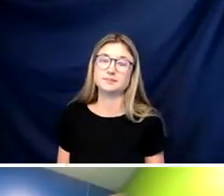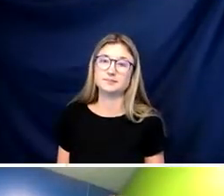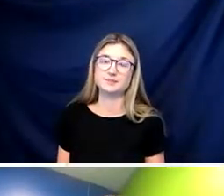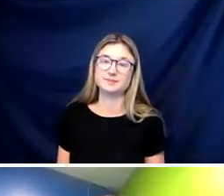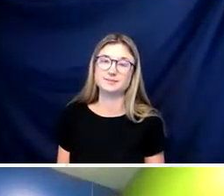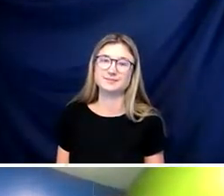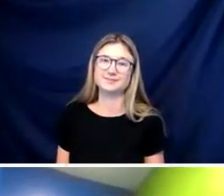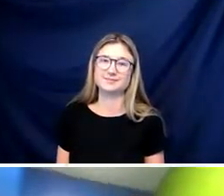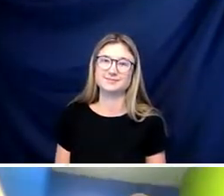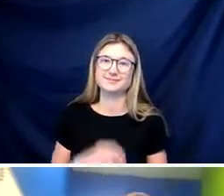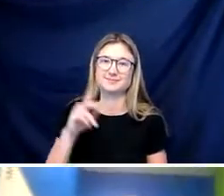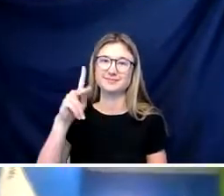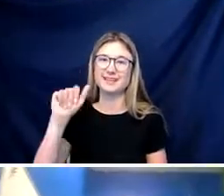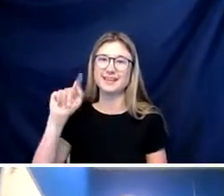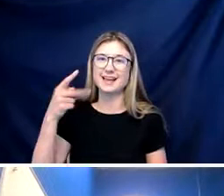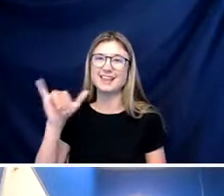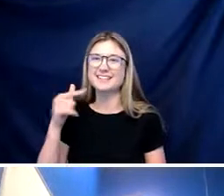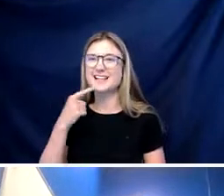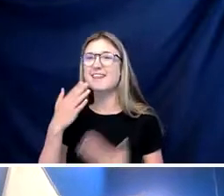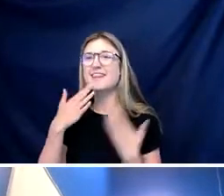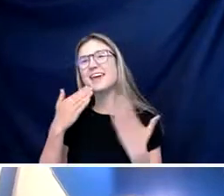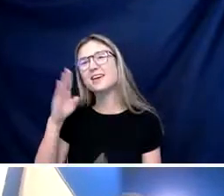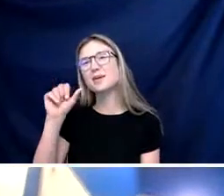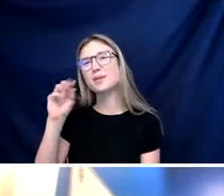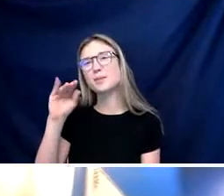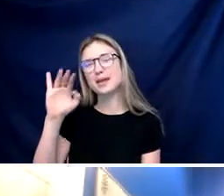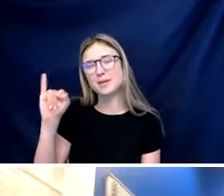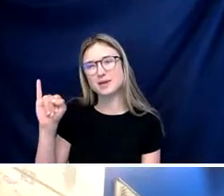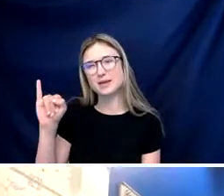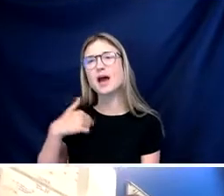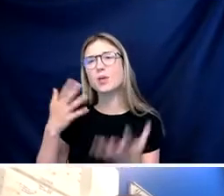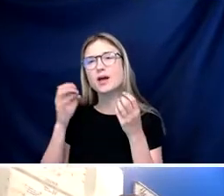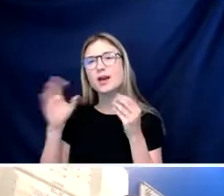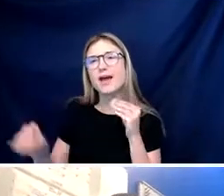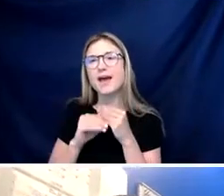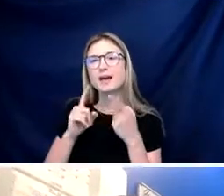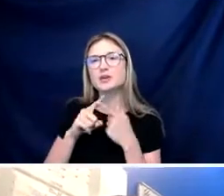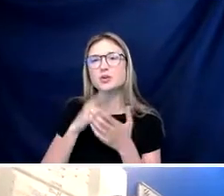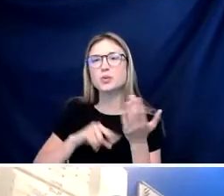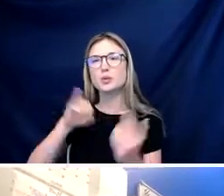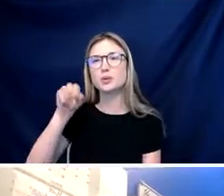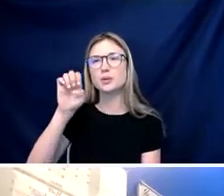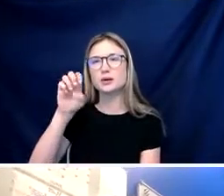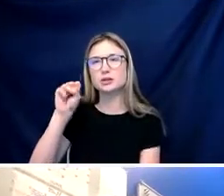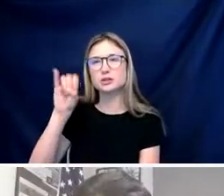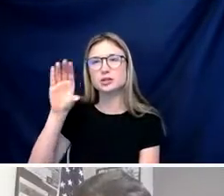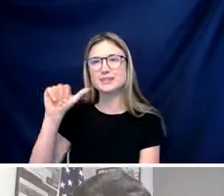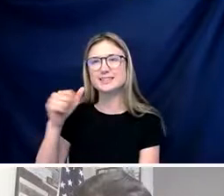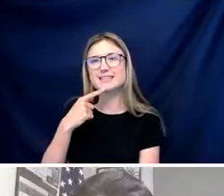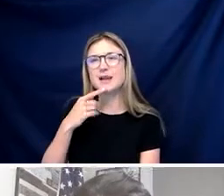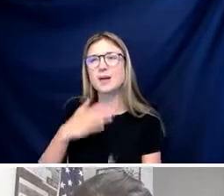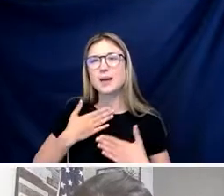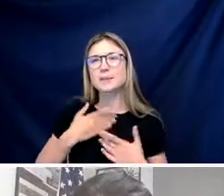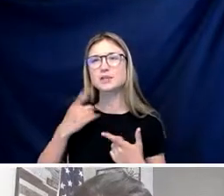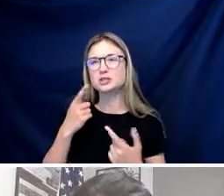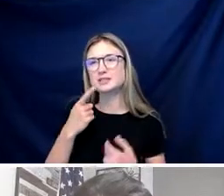Thank you, Bambi. I just want to kind of piggyback on what Jessica said. And I'm glad she added about people with disabilities regardless